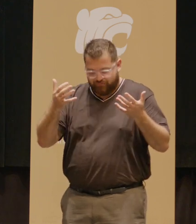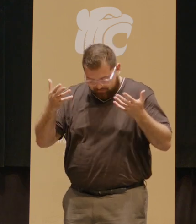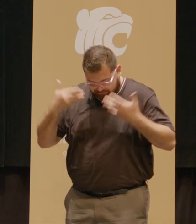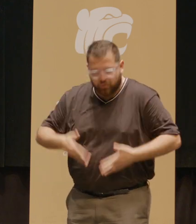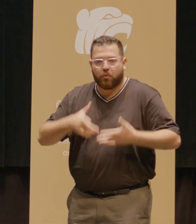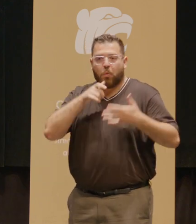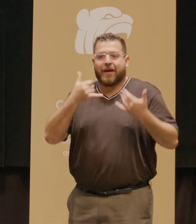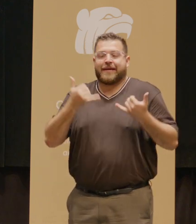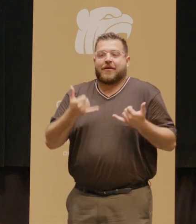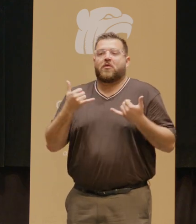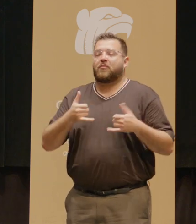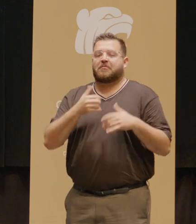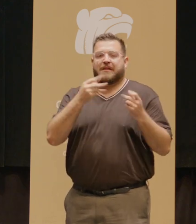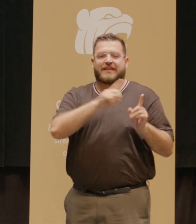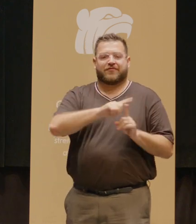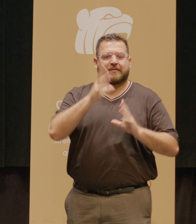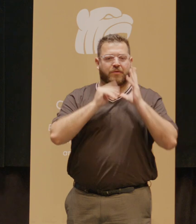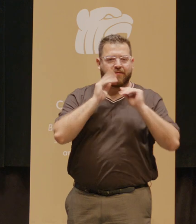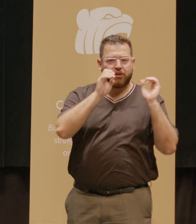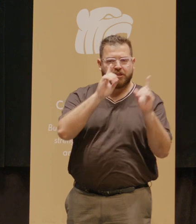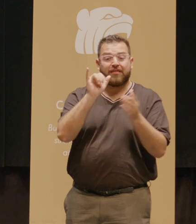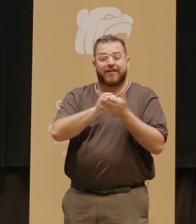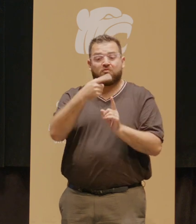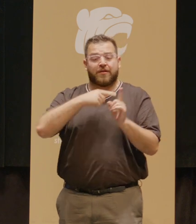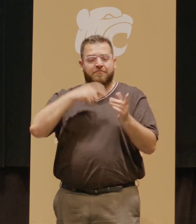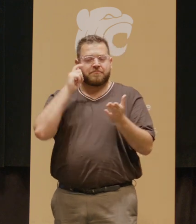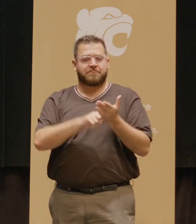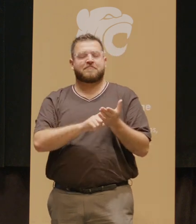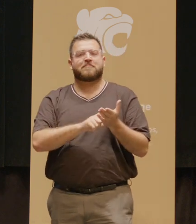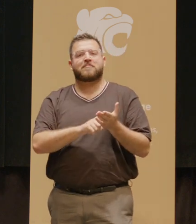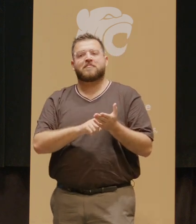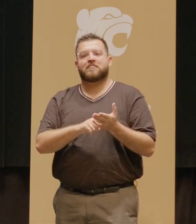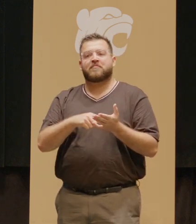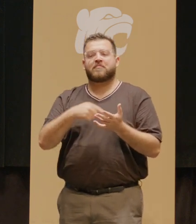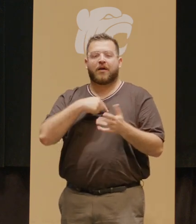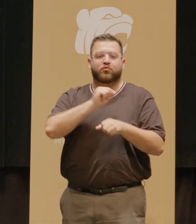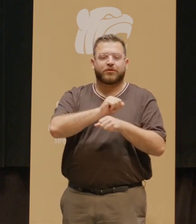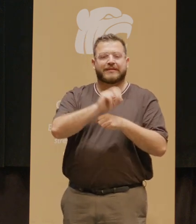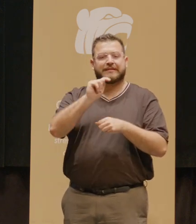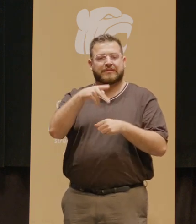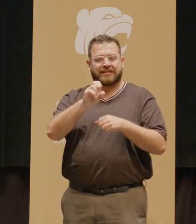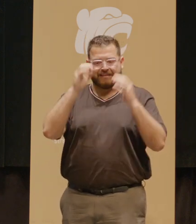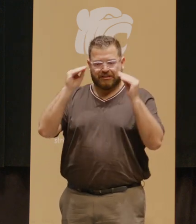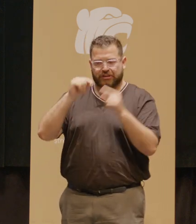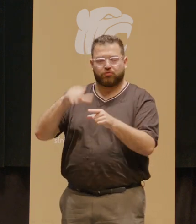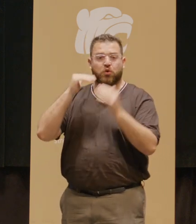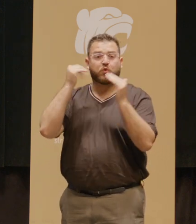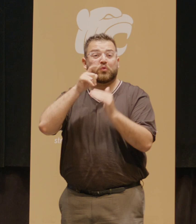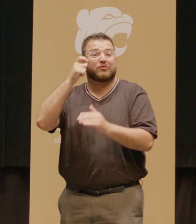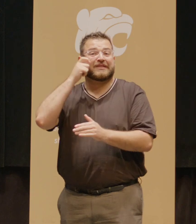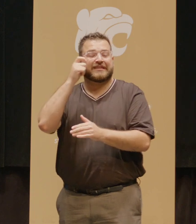with education and training. And that was also what I saw when I worked teaching GED to adults that had lost their